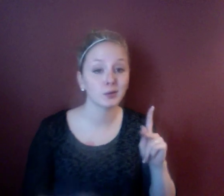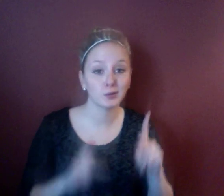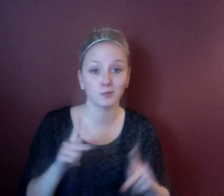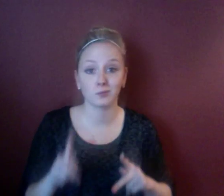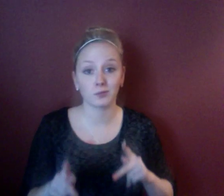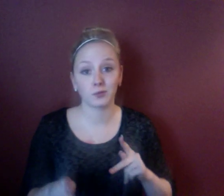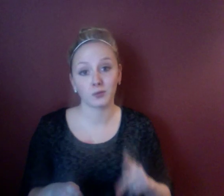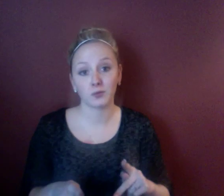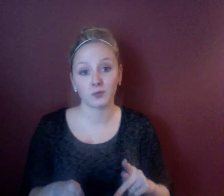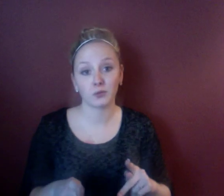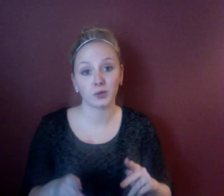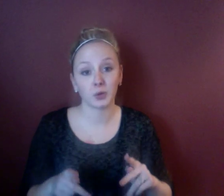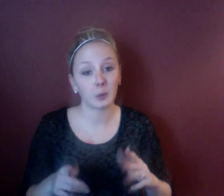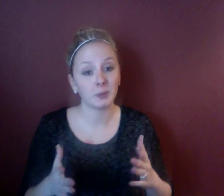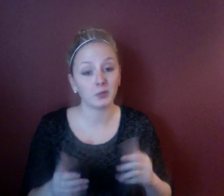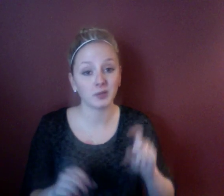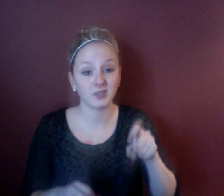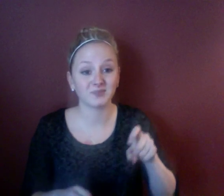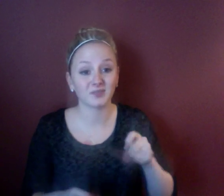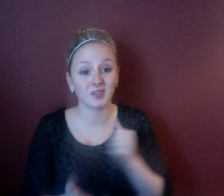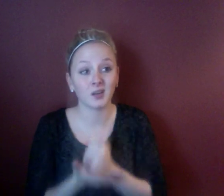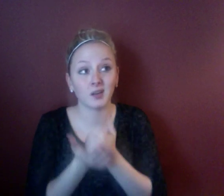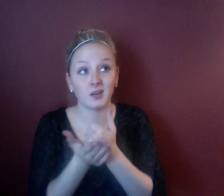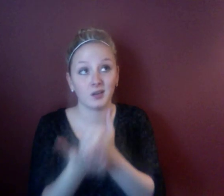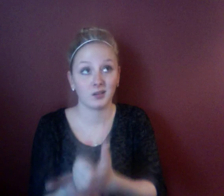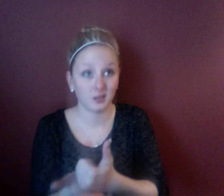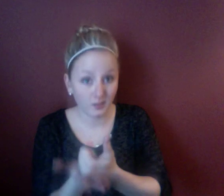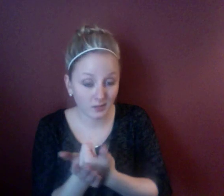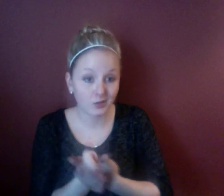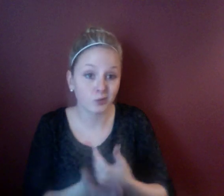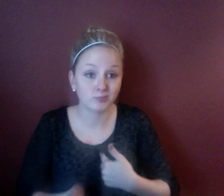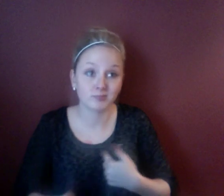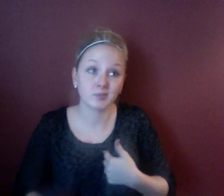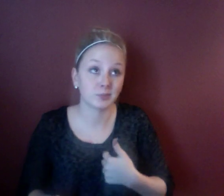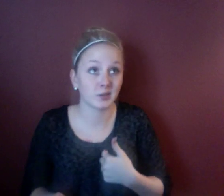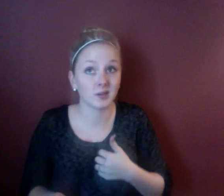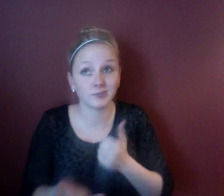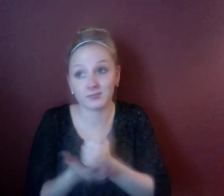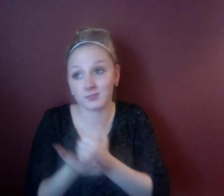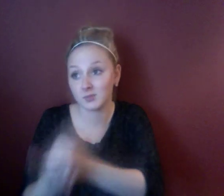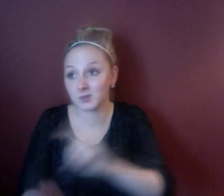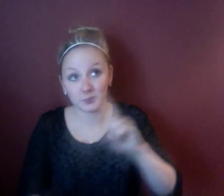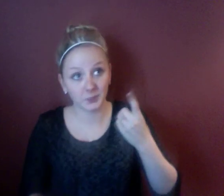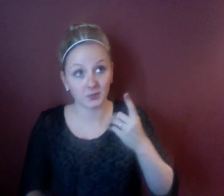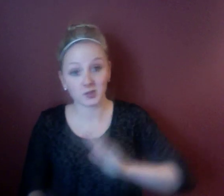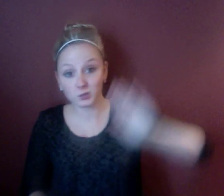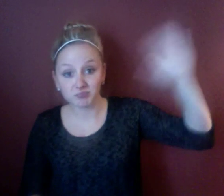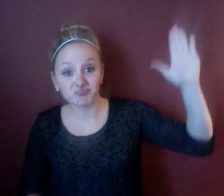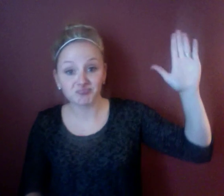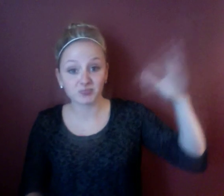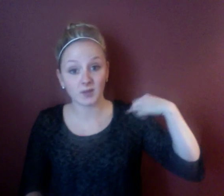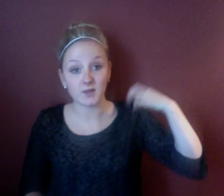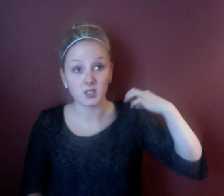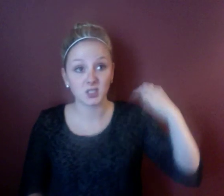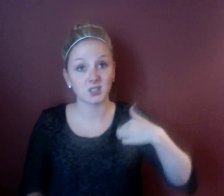This is my going out dress. It is actually a dress that belonged to my boyfriend's